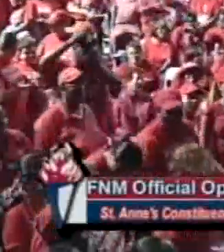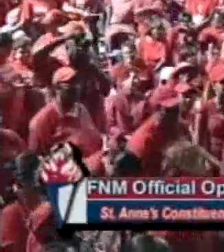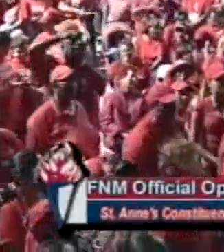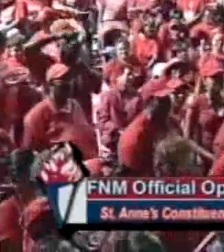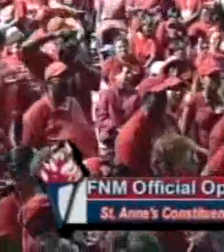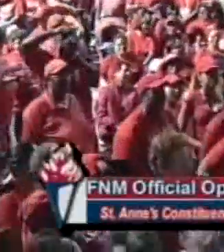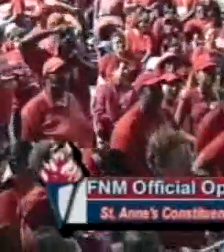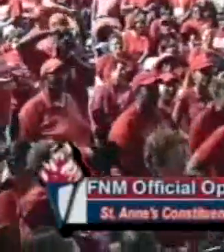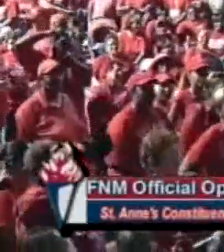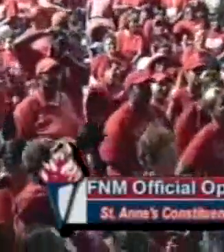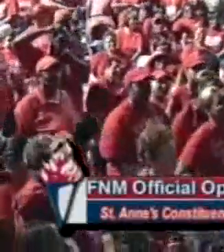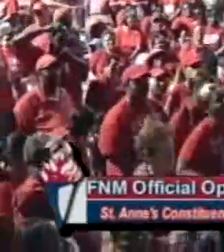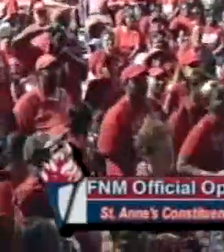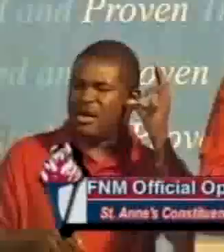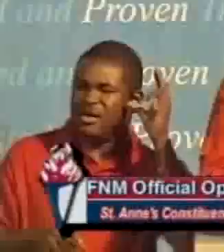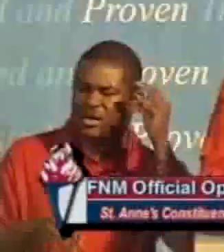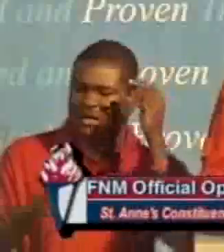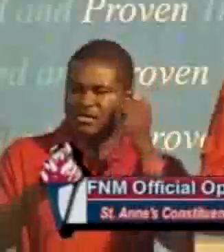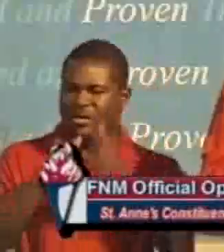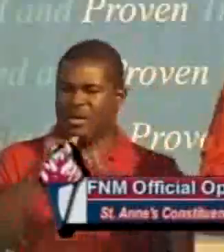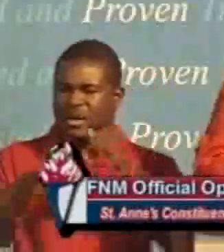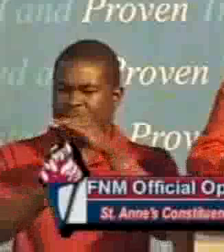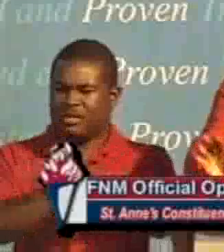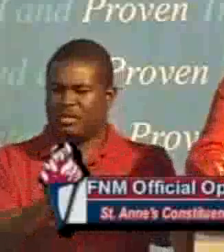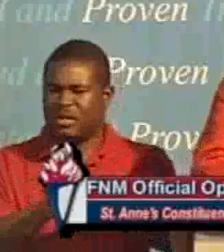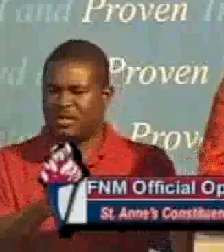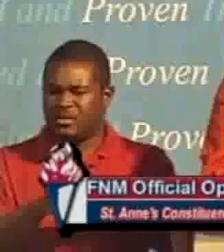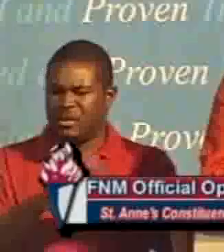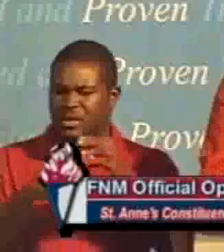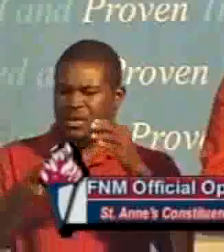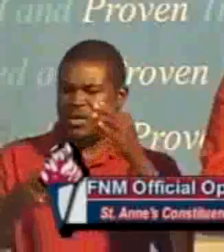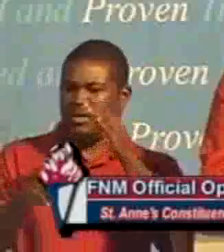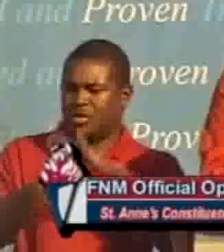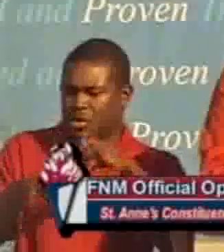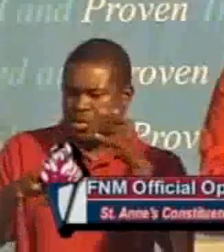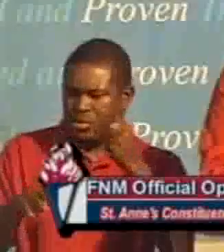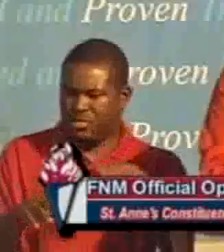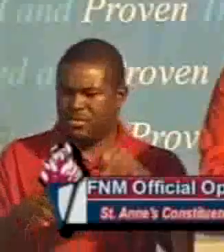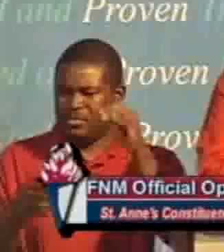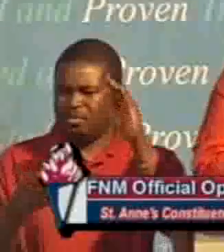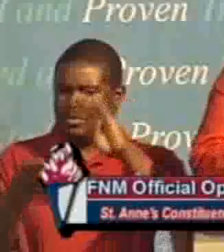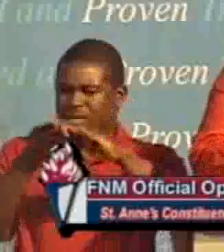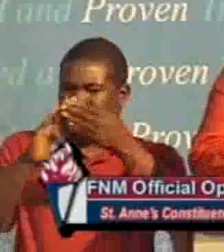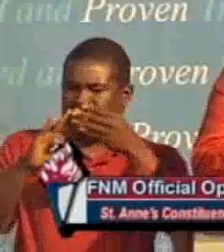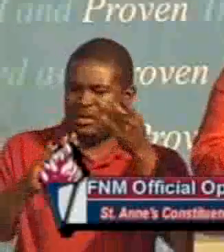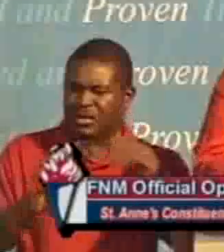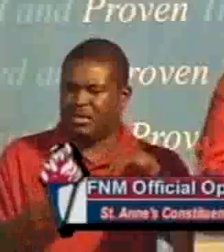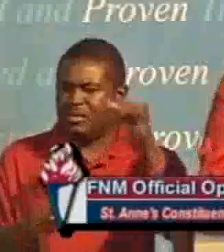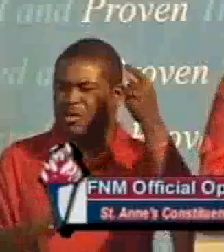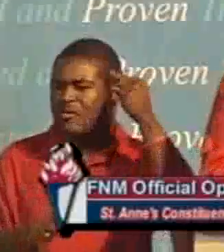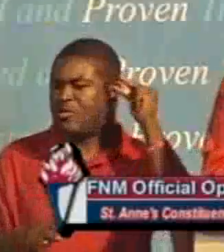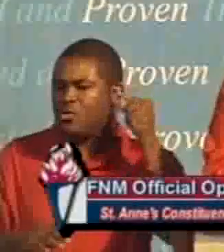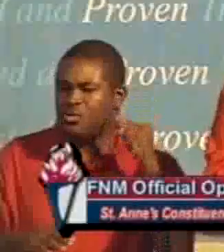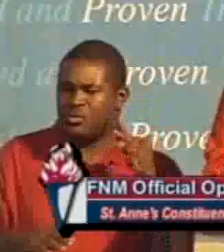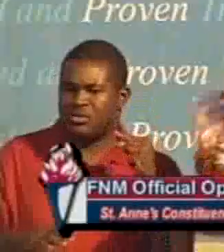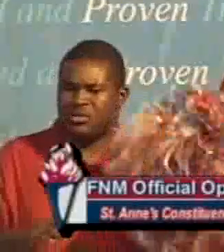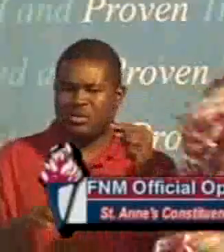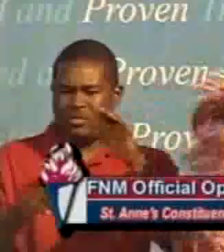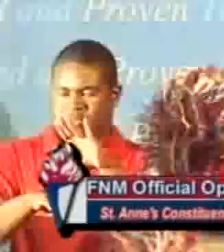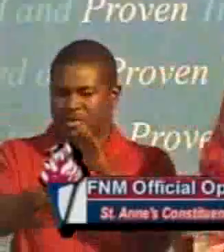move. I hear last night they had a song, they said it's called The City of Gold. We used to sing that at funeral times, you know.